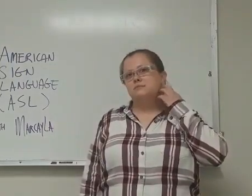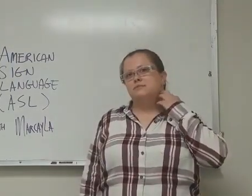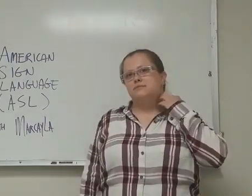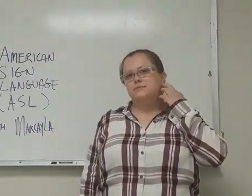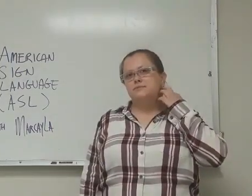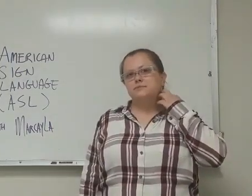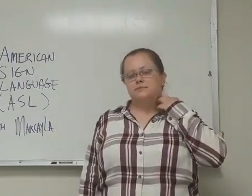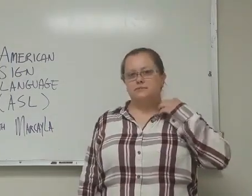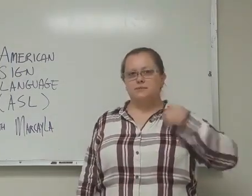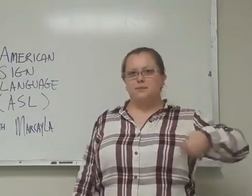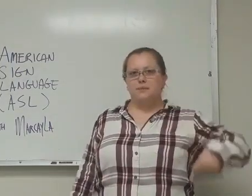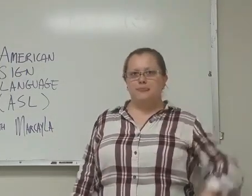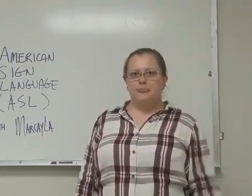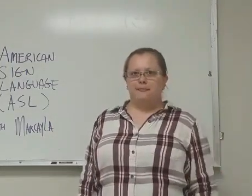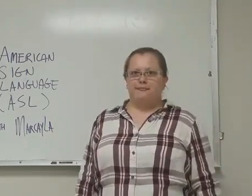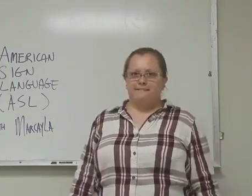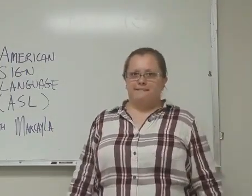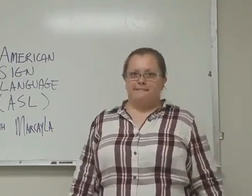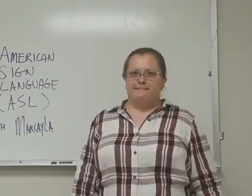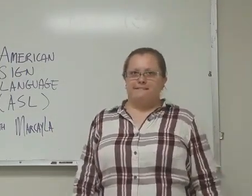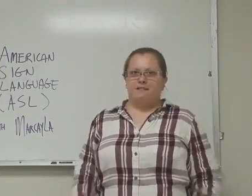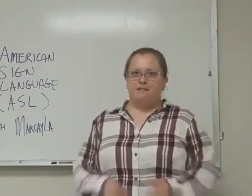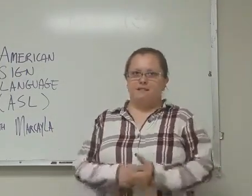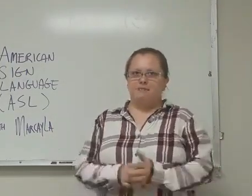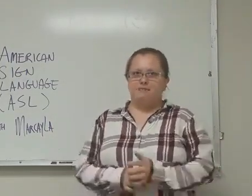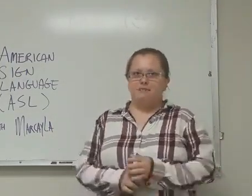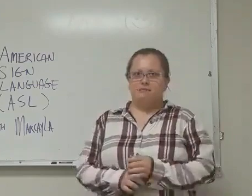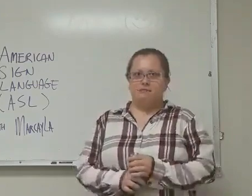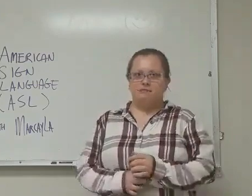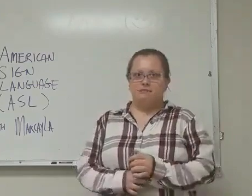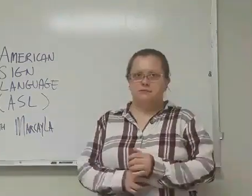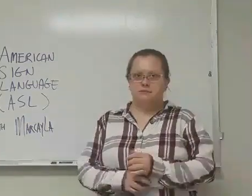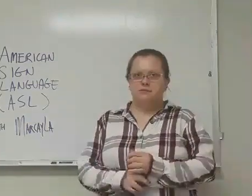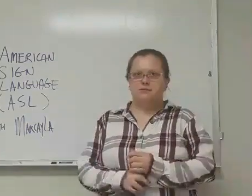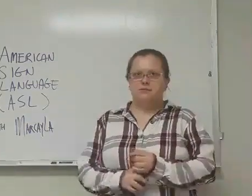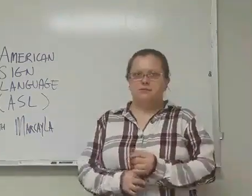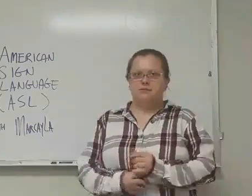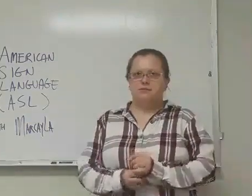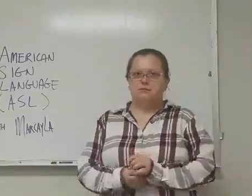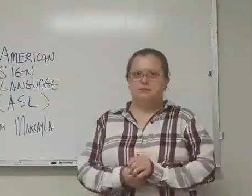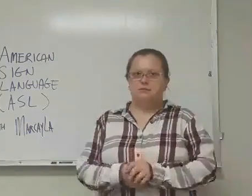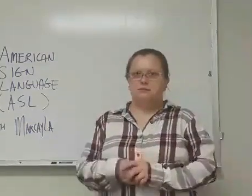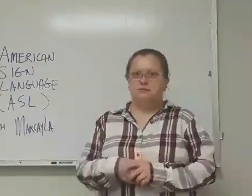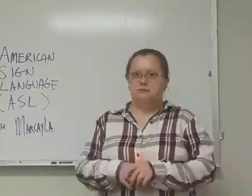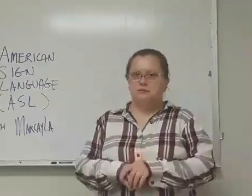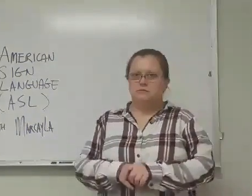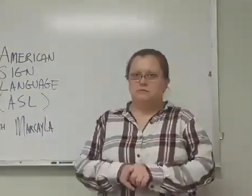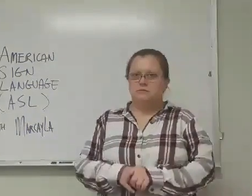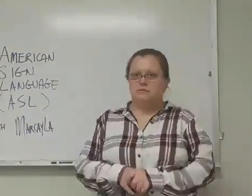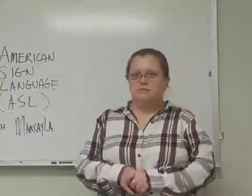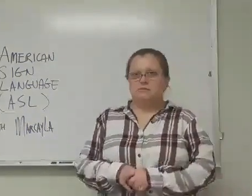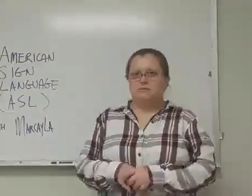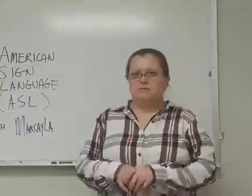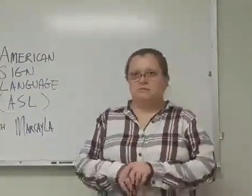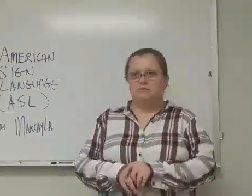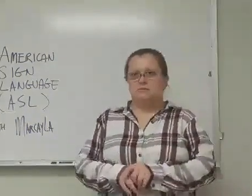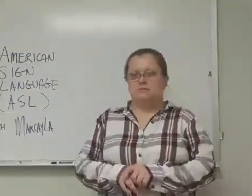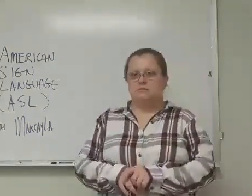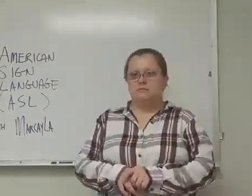kind of came up with a list of our own. In no particular order, for example, let's say just how would